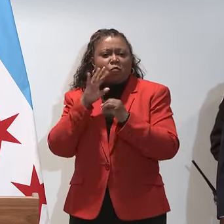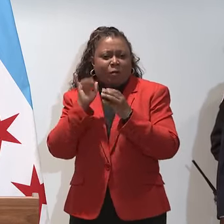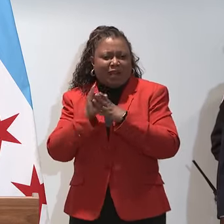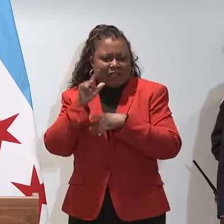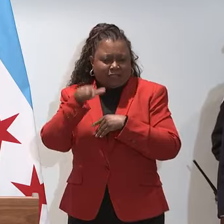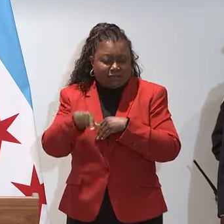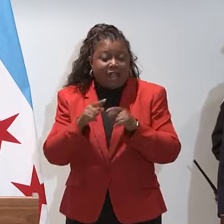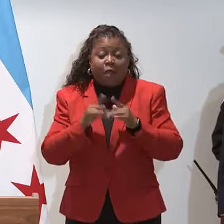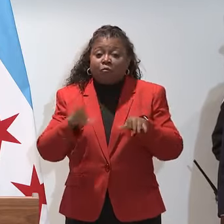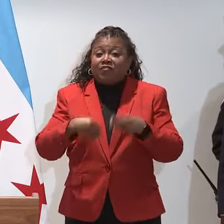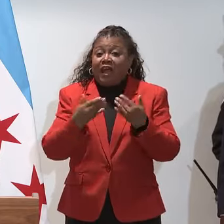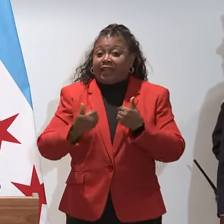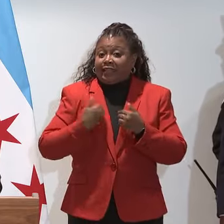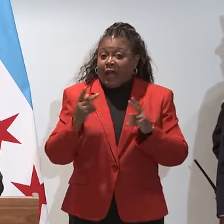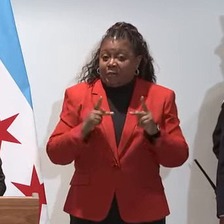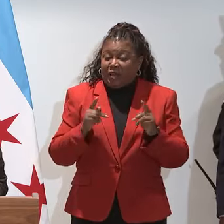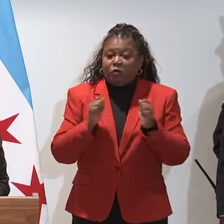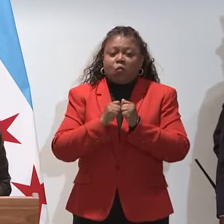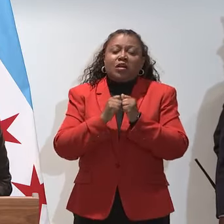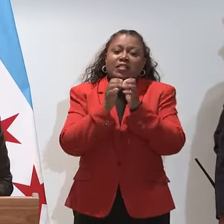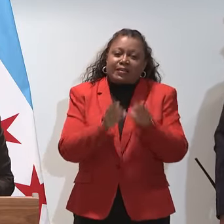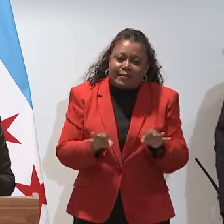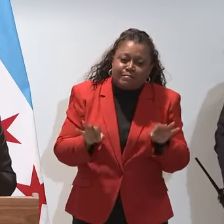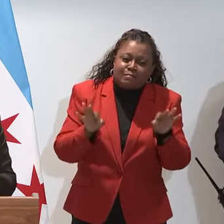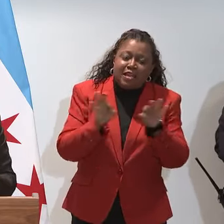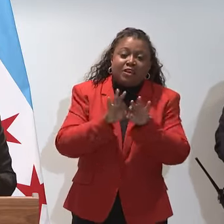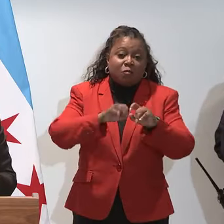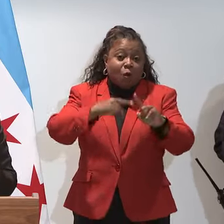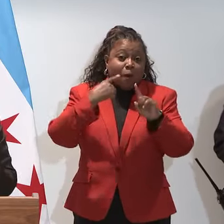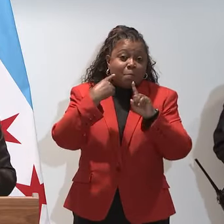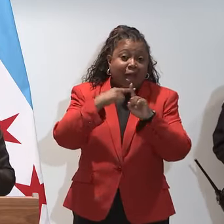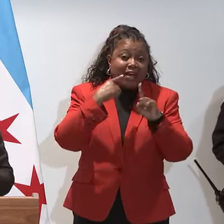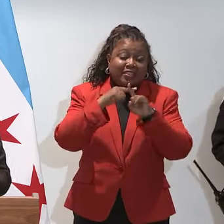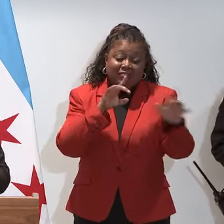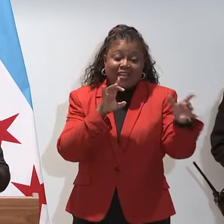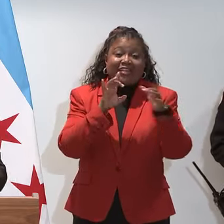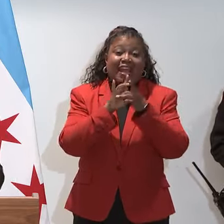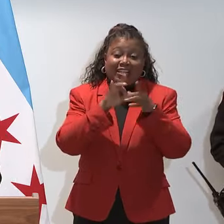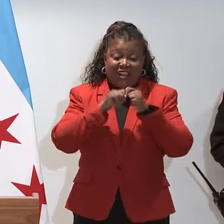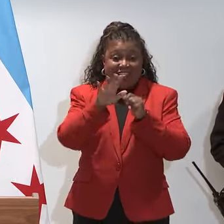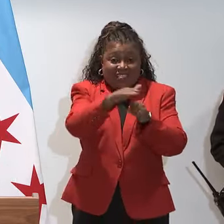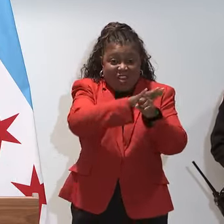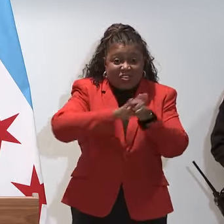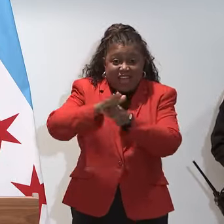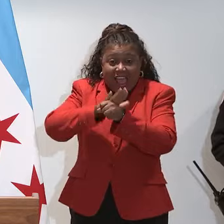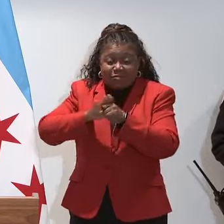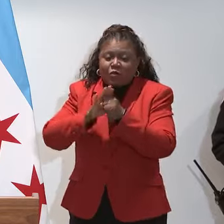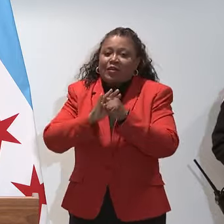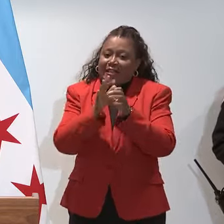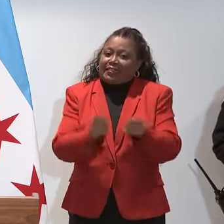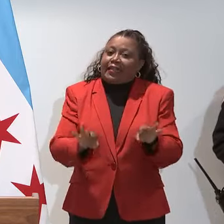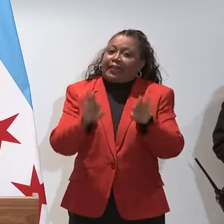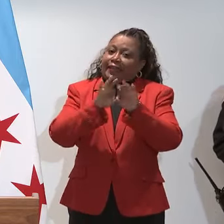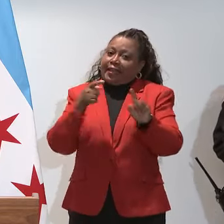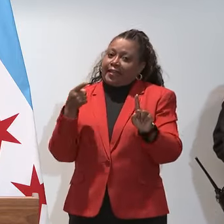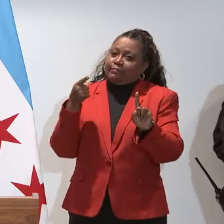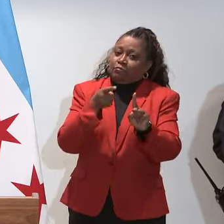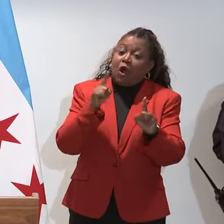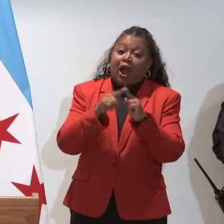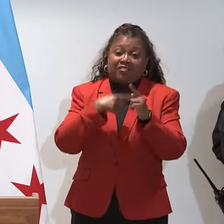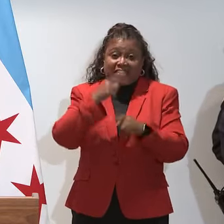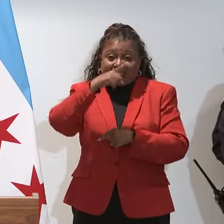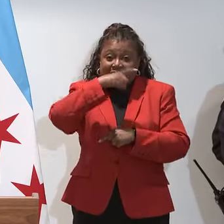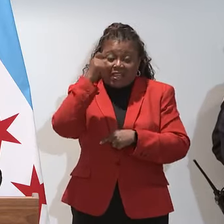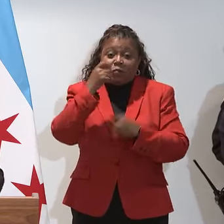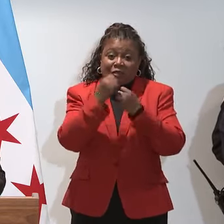that. Providing young people with meaningful, positive connections in their neighborhoods is a key part of the